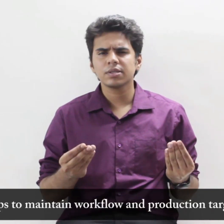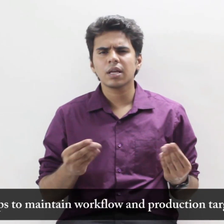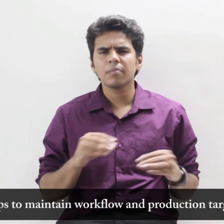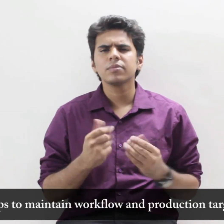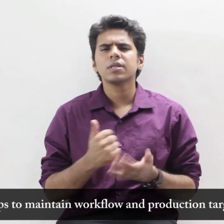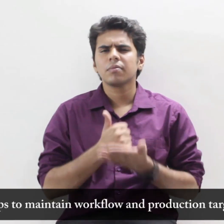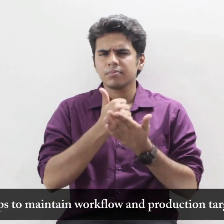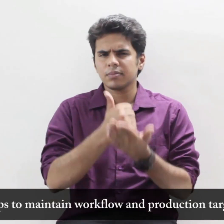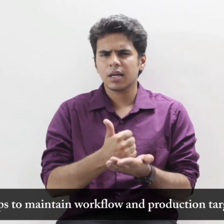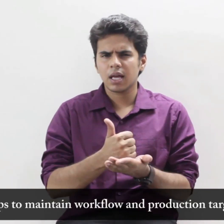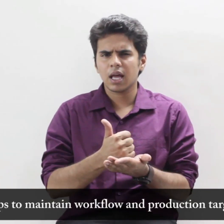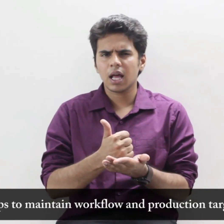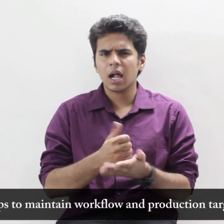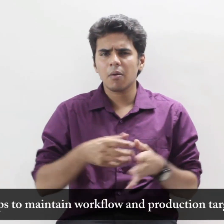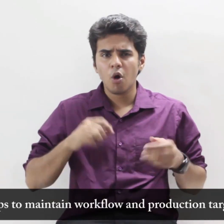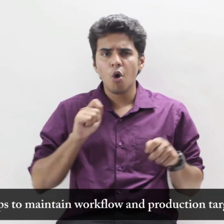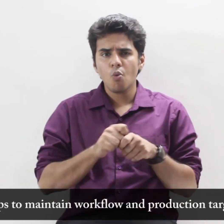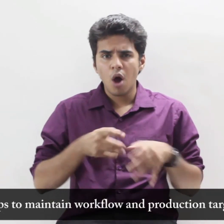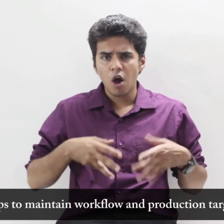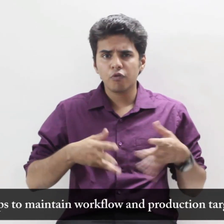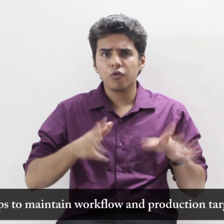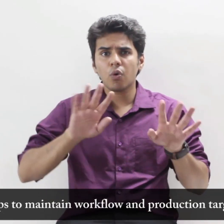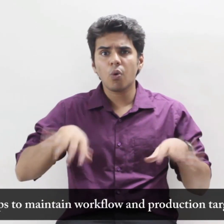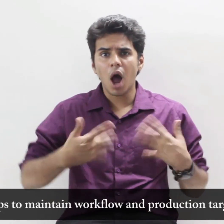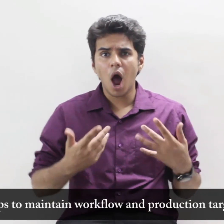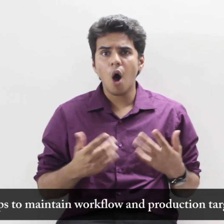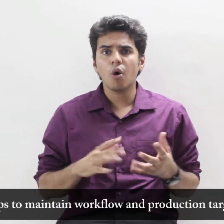Some tips to maintain workflow and production targets are: